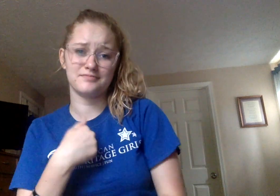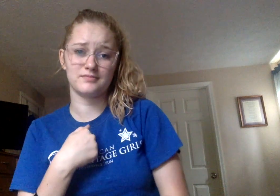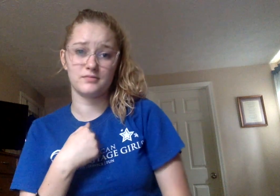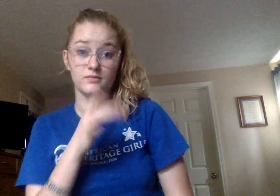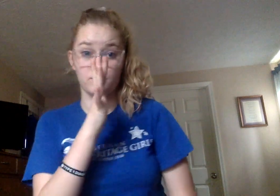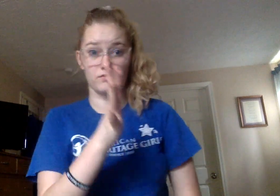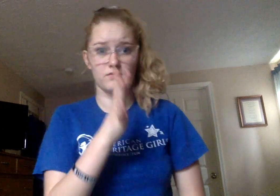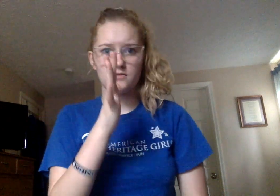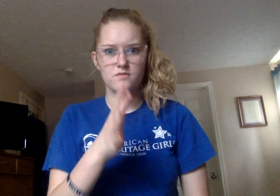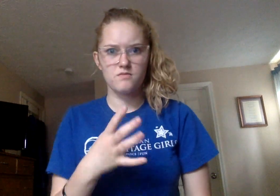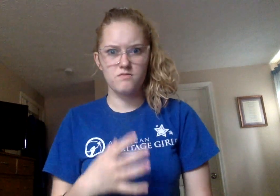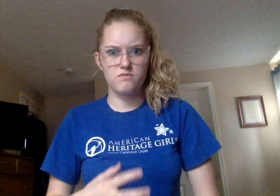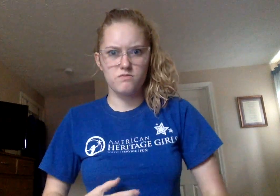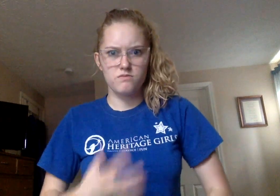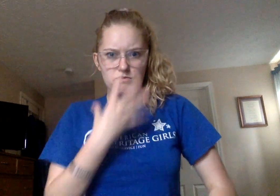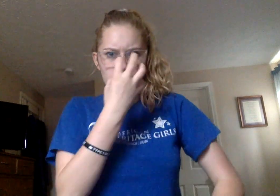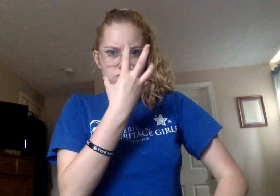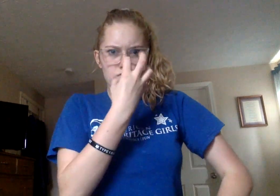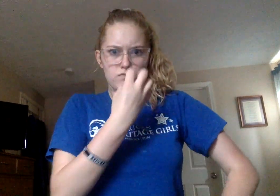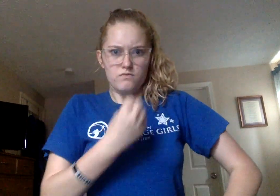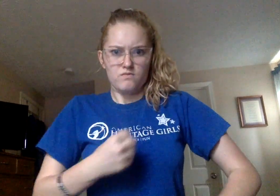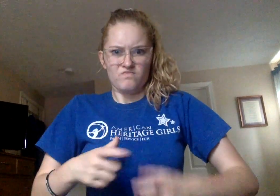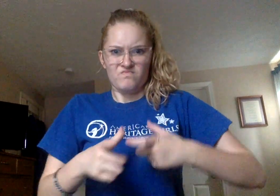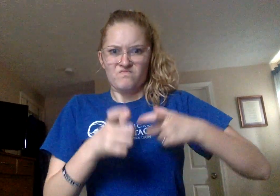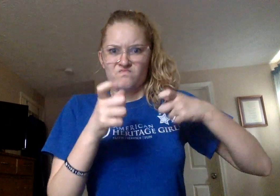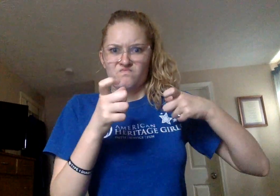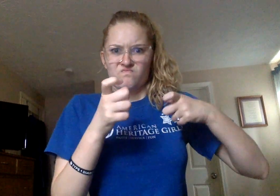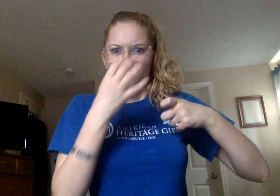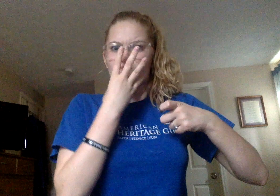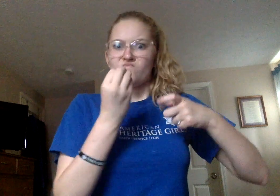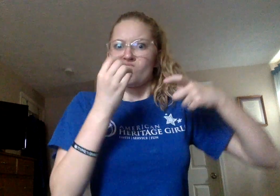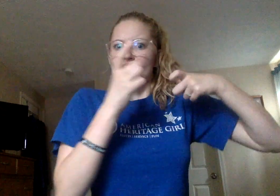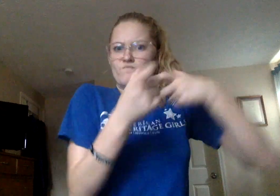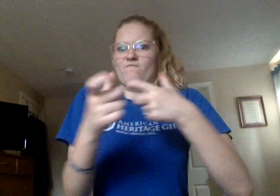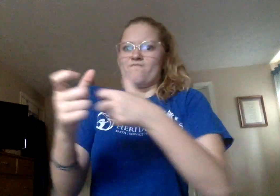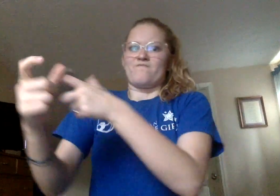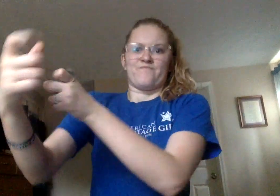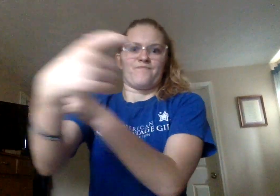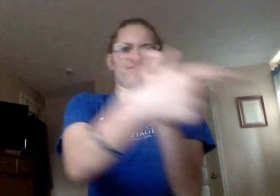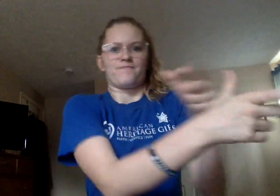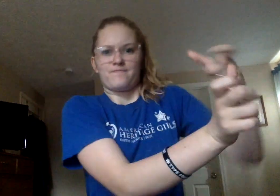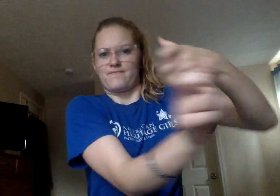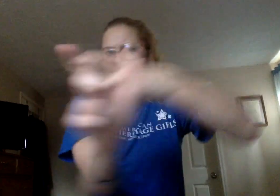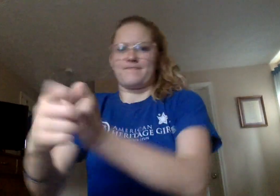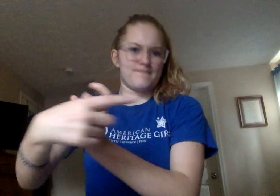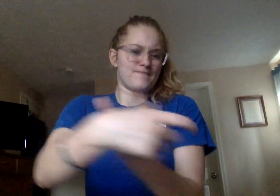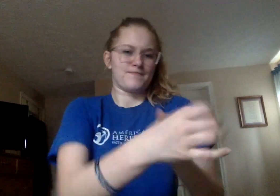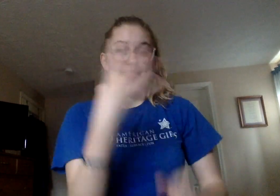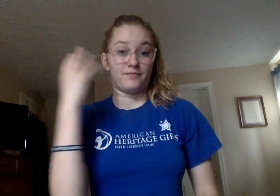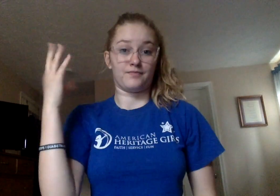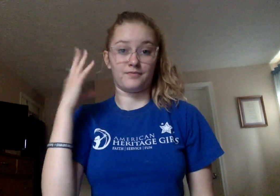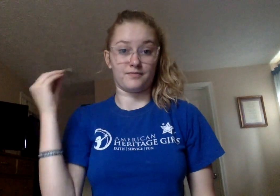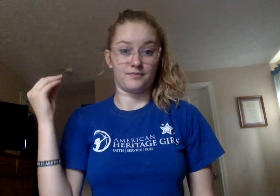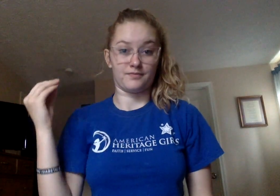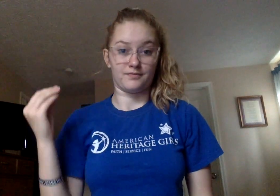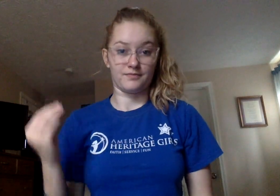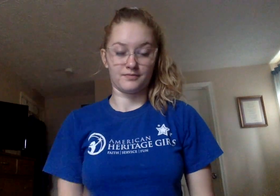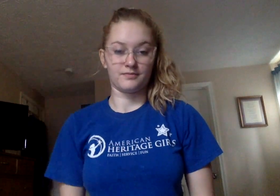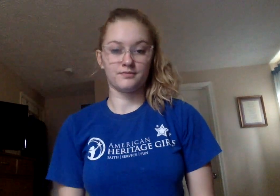was furious, and she chased the wolf out of the bedroom, through the cottage, and out into the woods. The woodcutter and